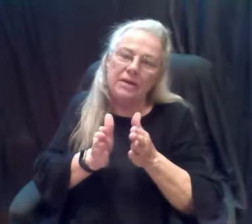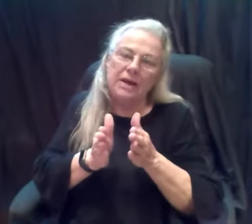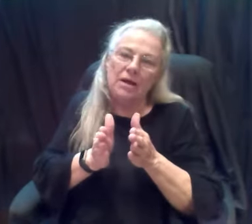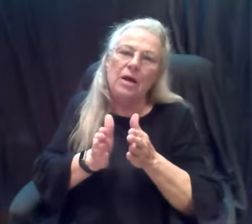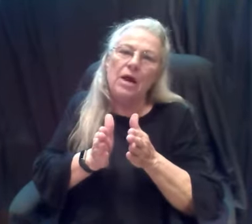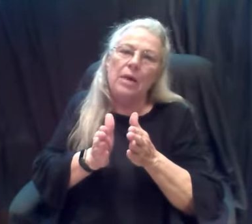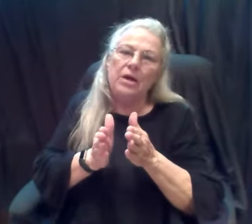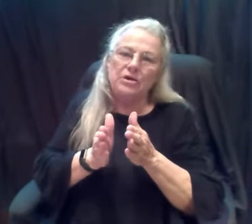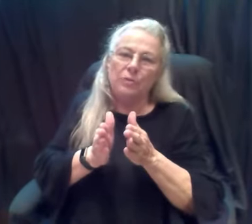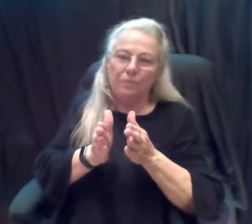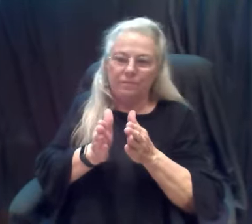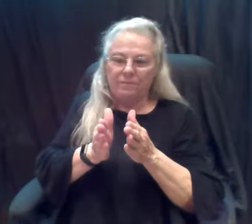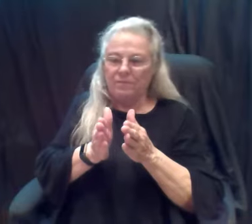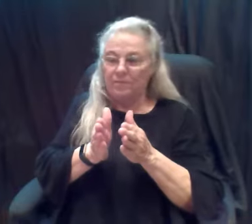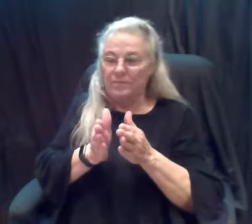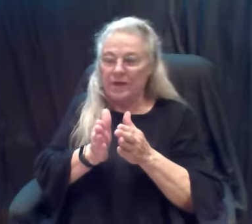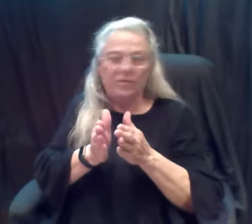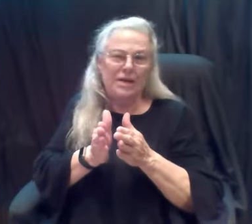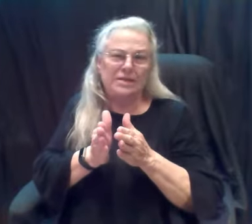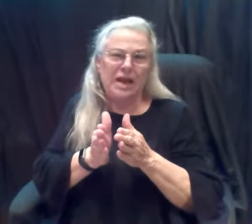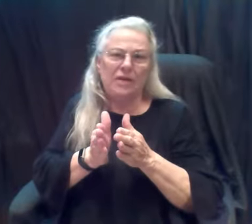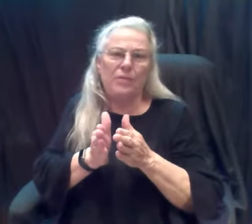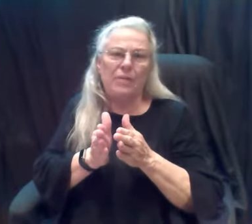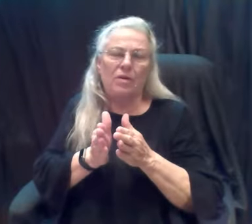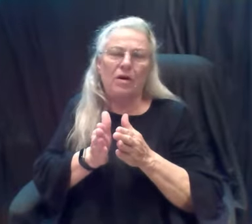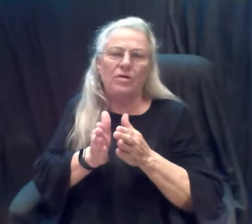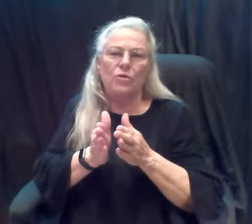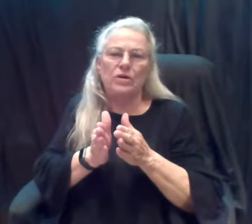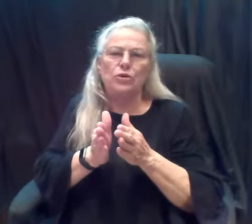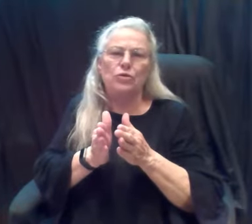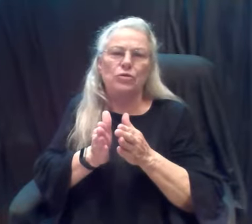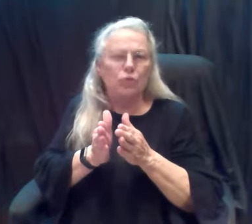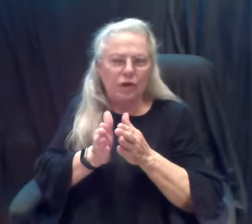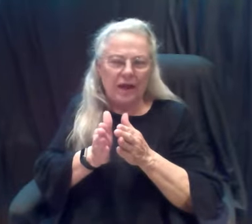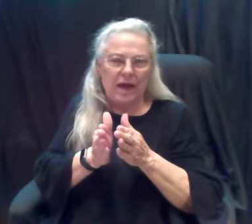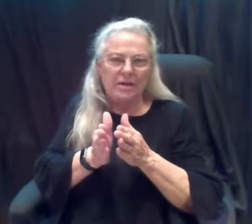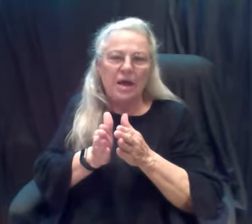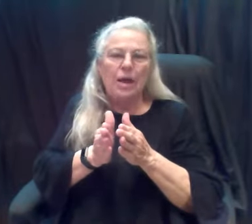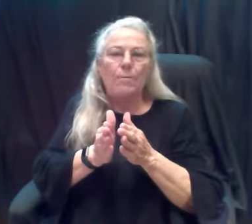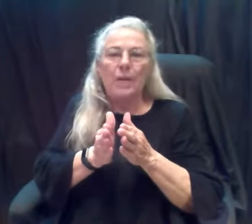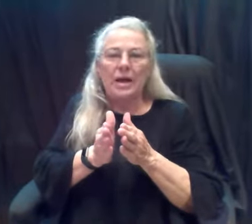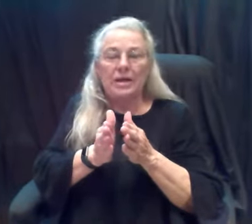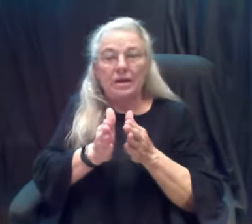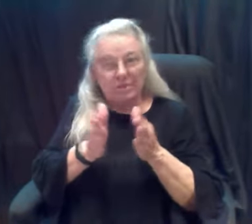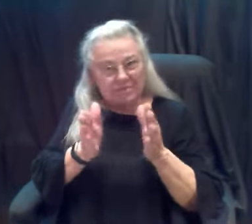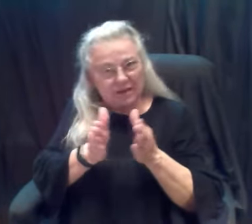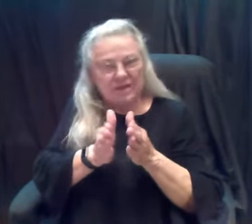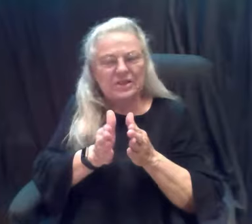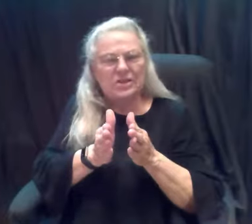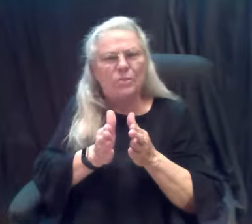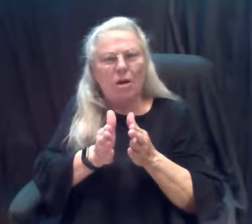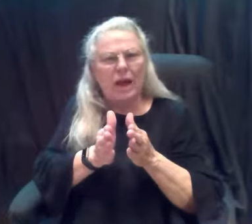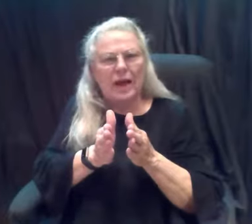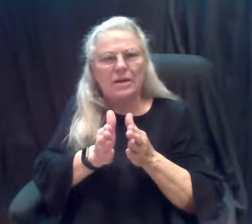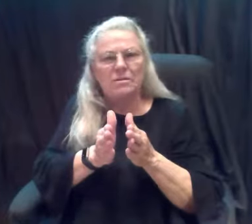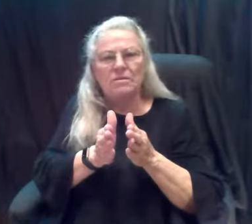little because a grain of sand people aren't going to look at, but a small light,